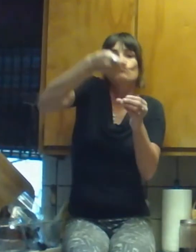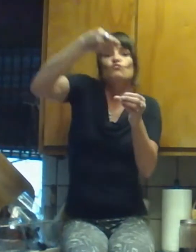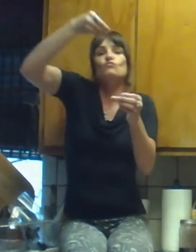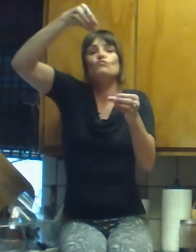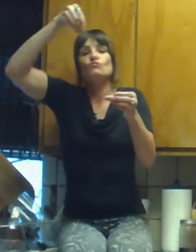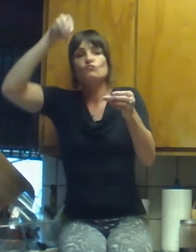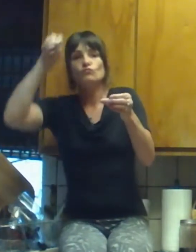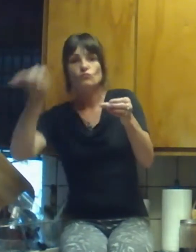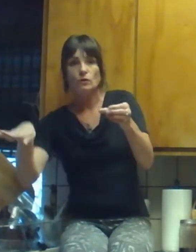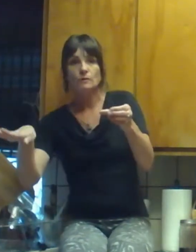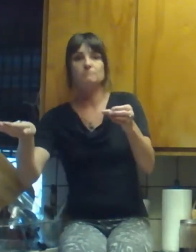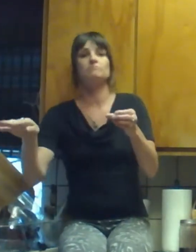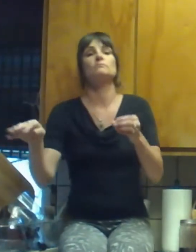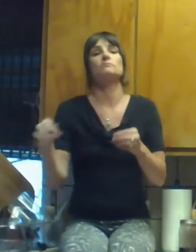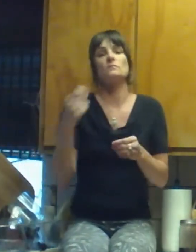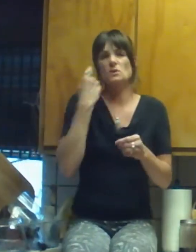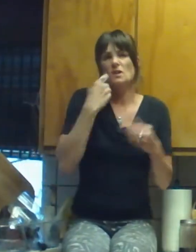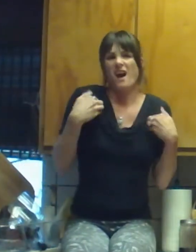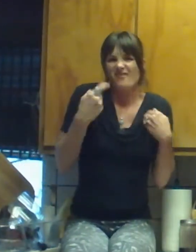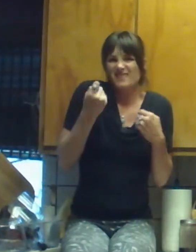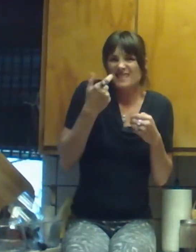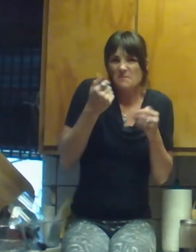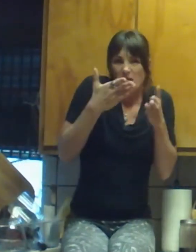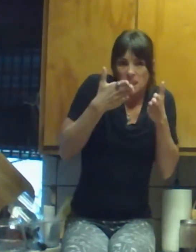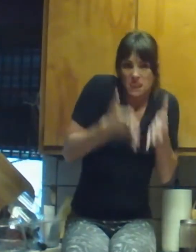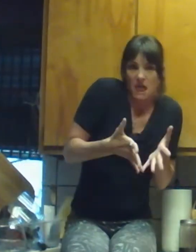Just so I have a little bit left, maybe just